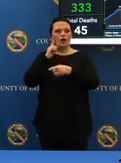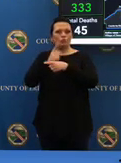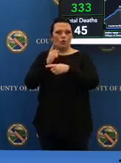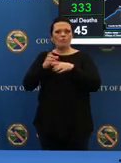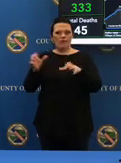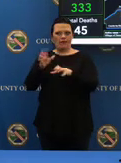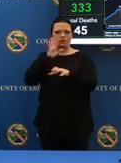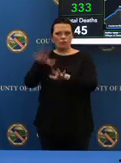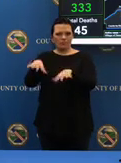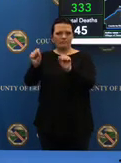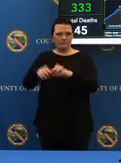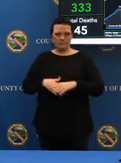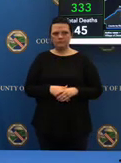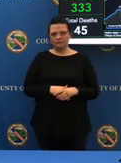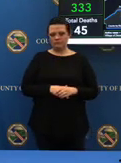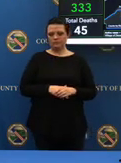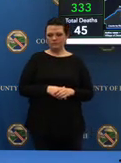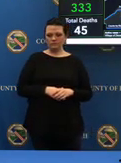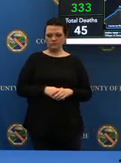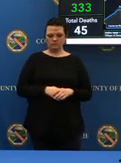to be taken.